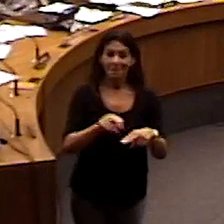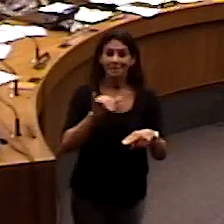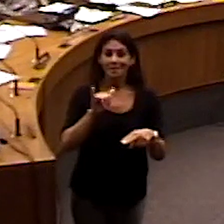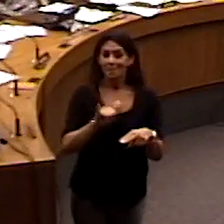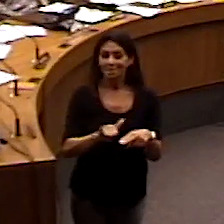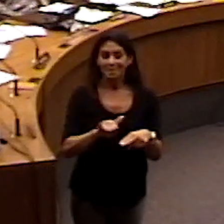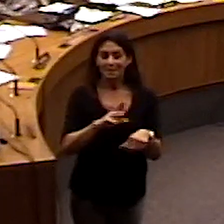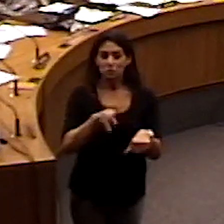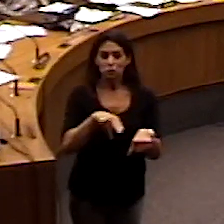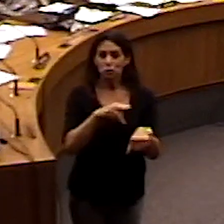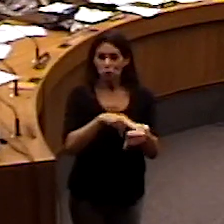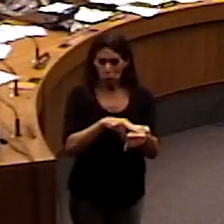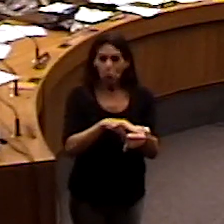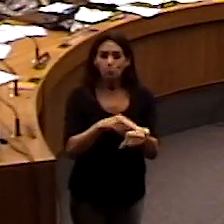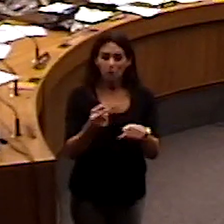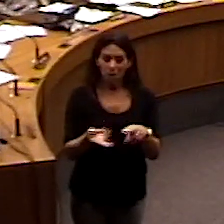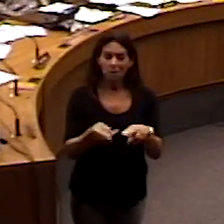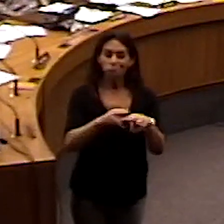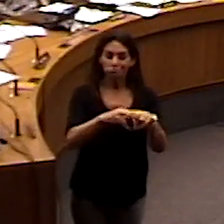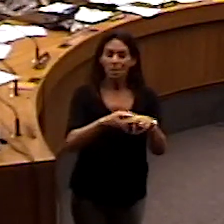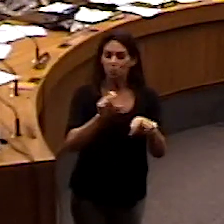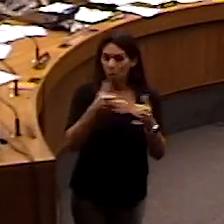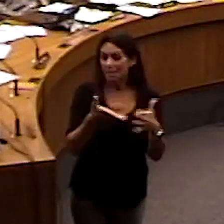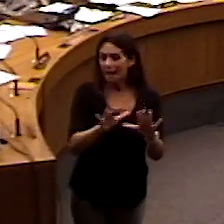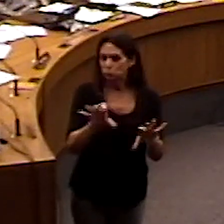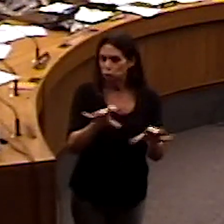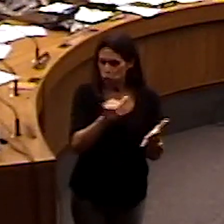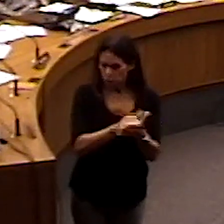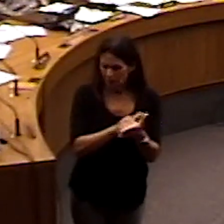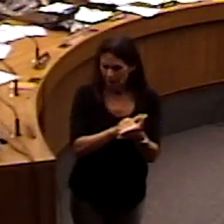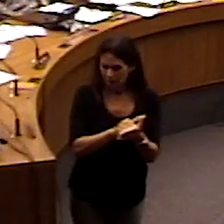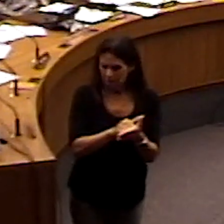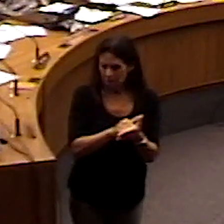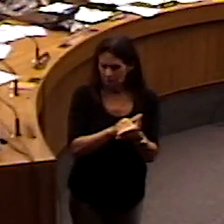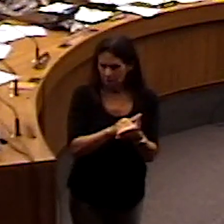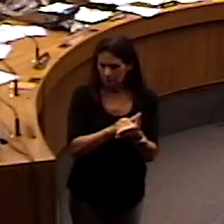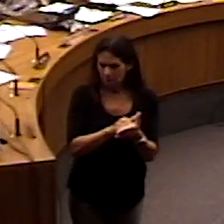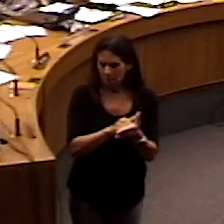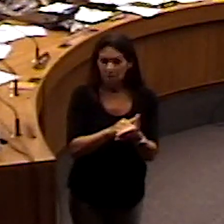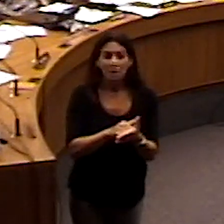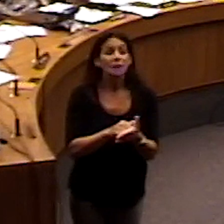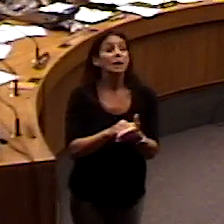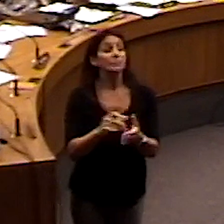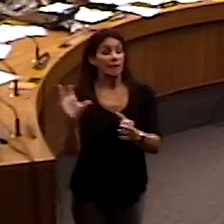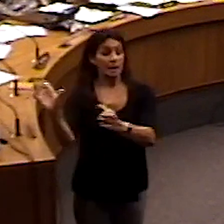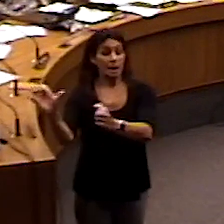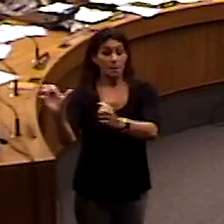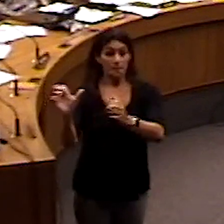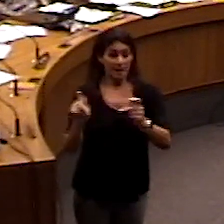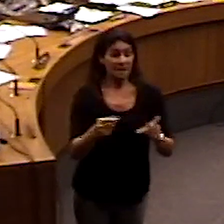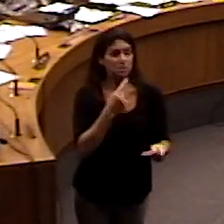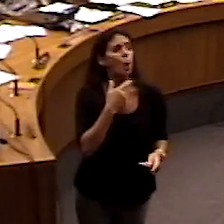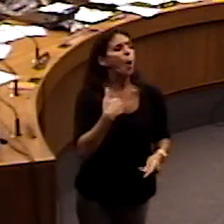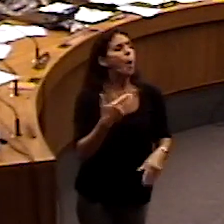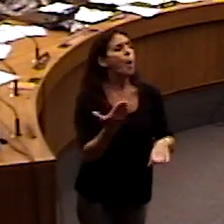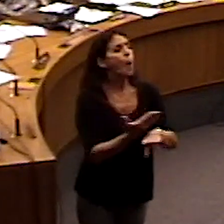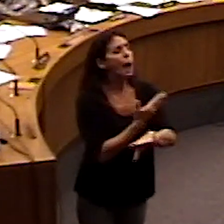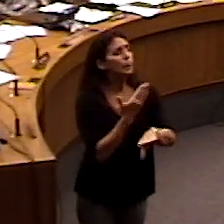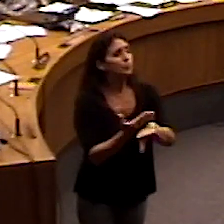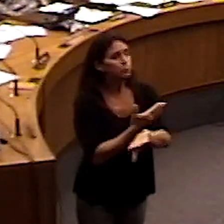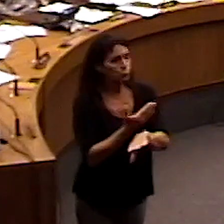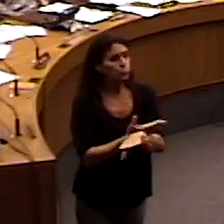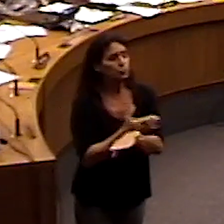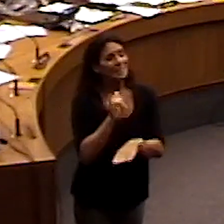statutory increase that they're allowed to get. If they come in for a rent increase based upon improvements, capital